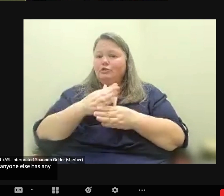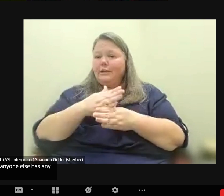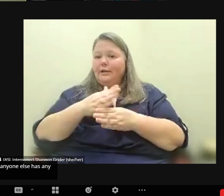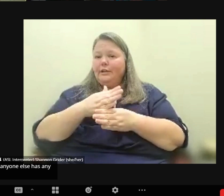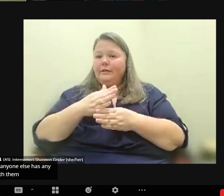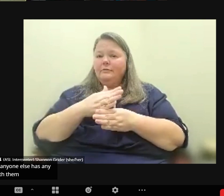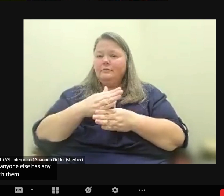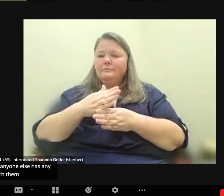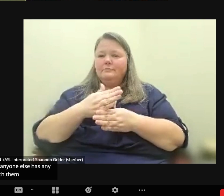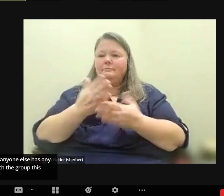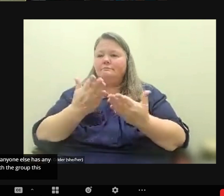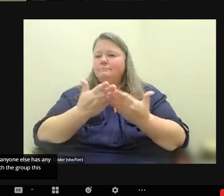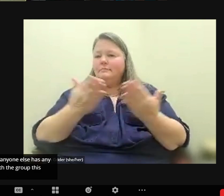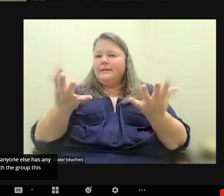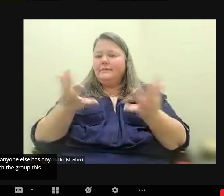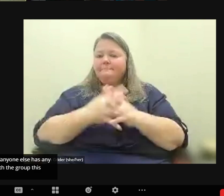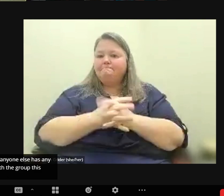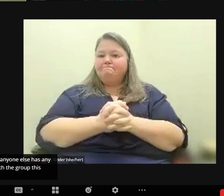this evening.